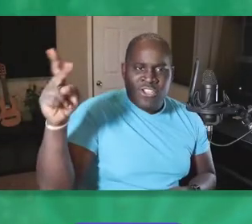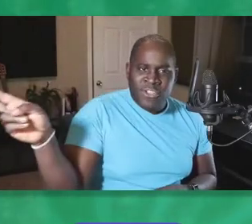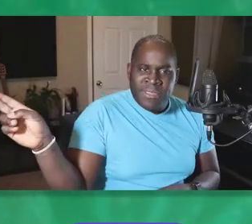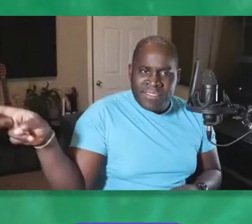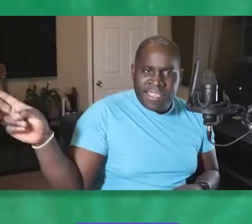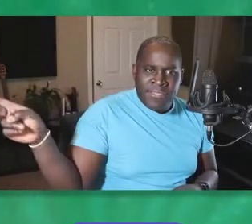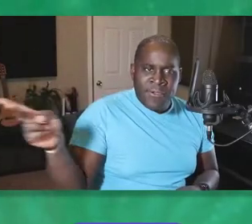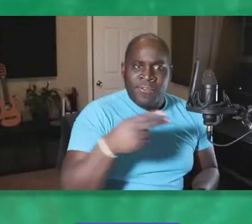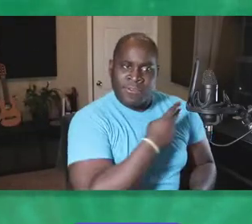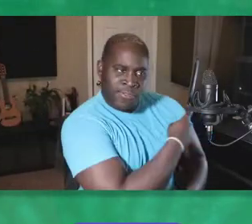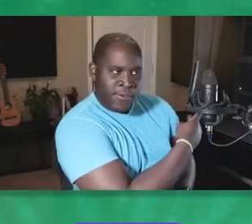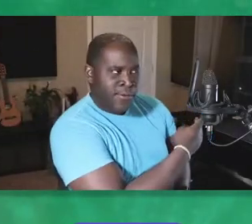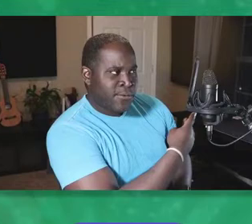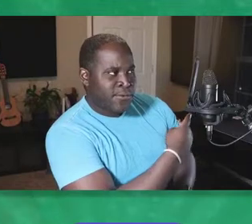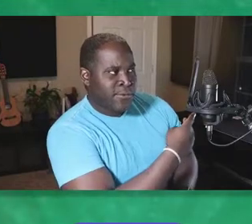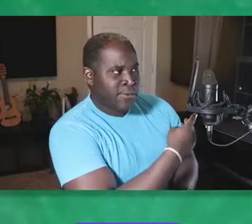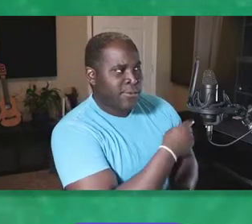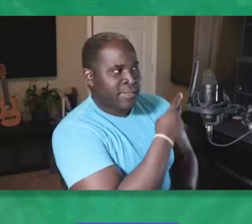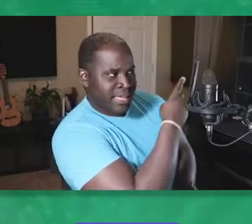She could be saying